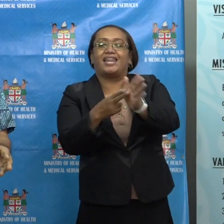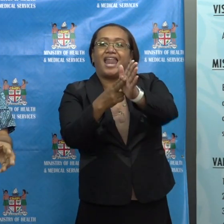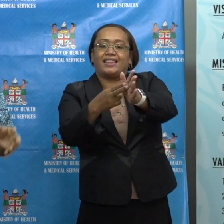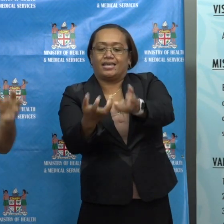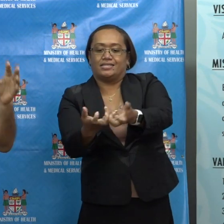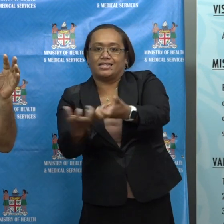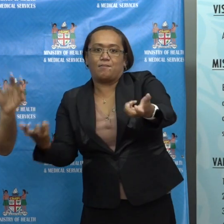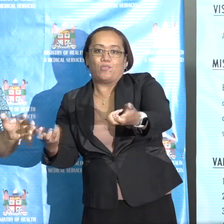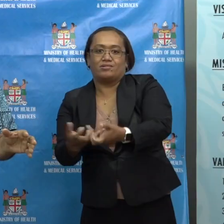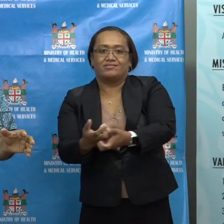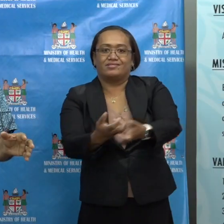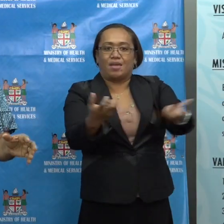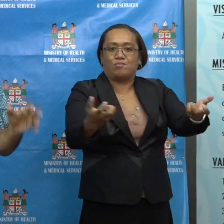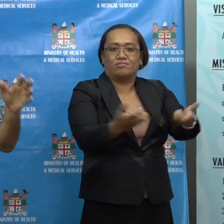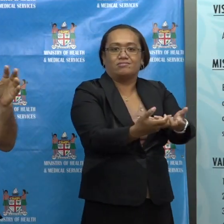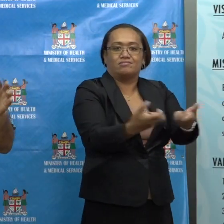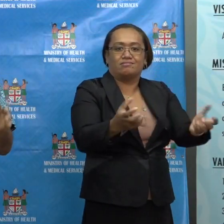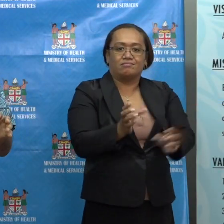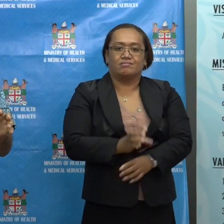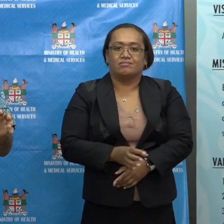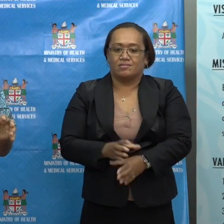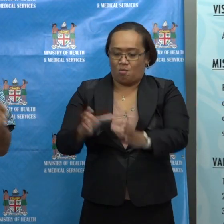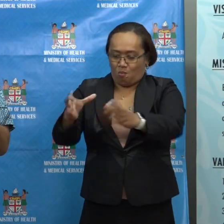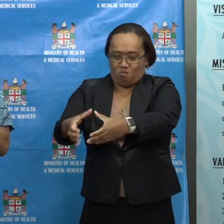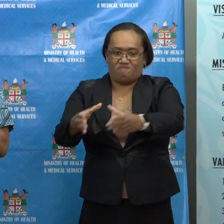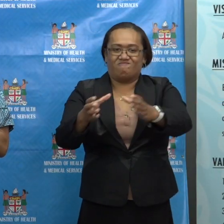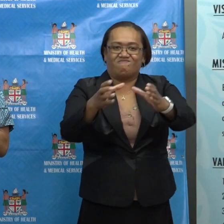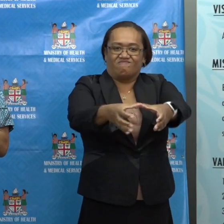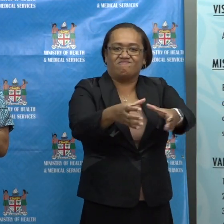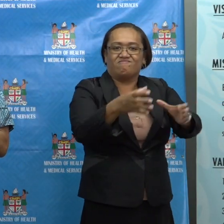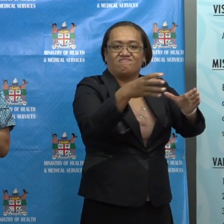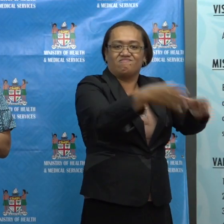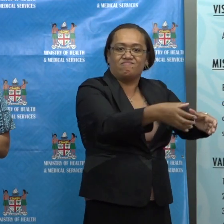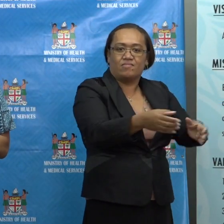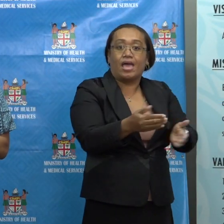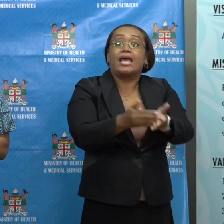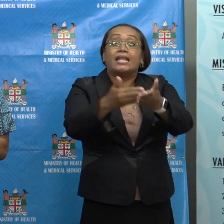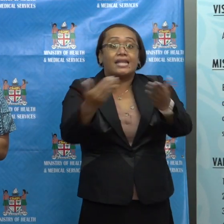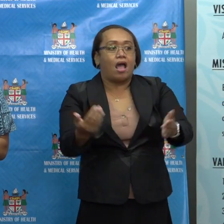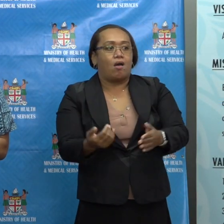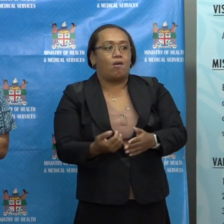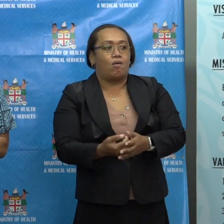separate containment zones for Lami, Suva, Nosori.